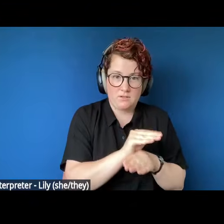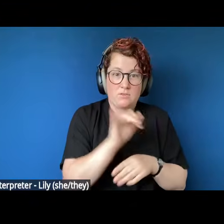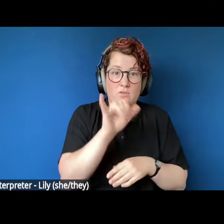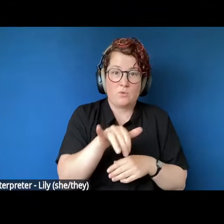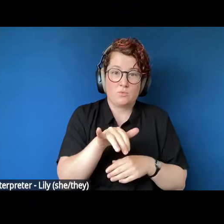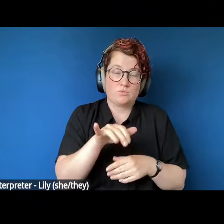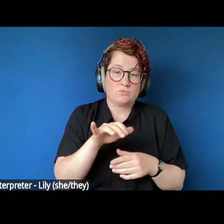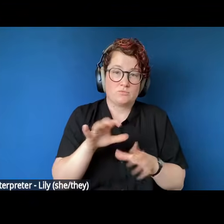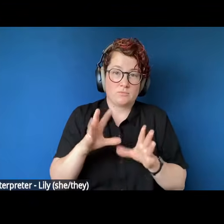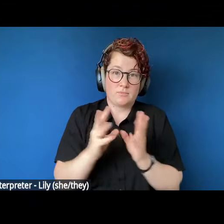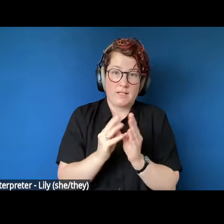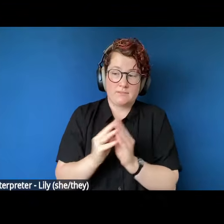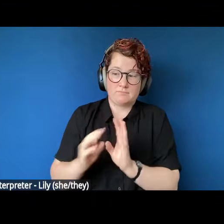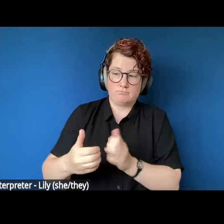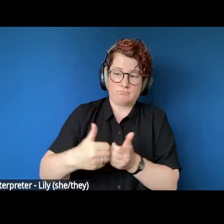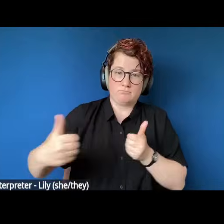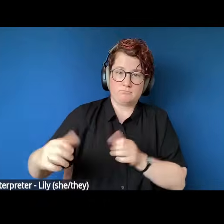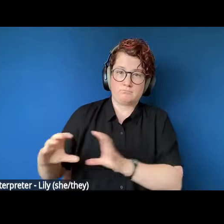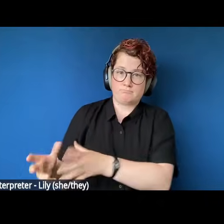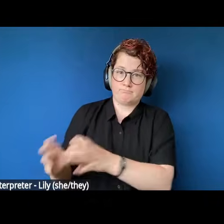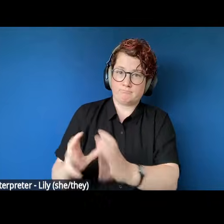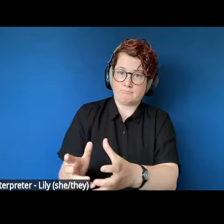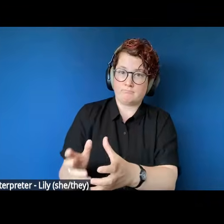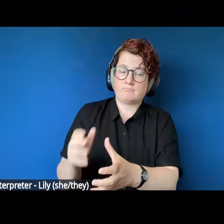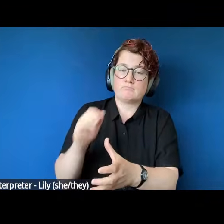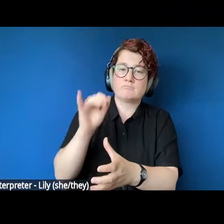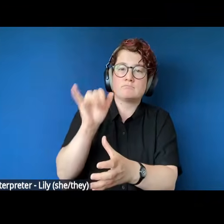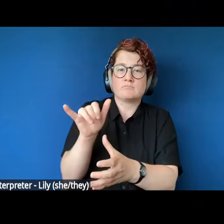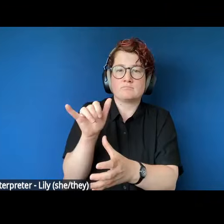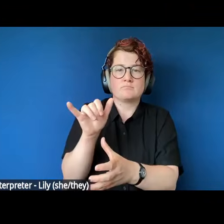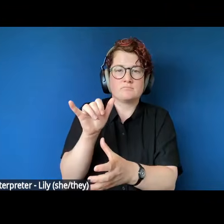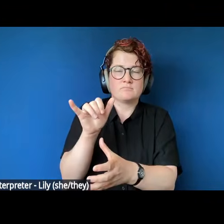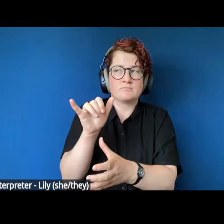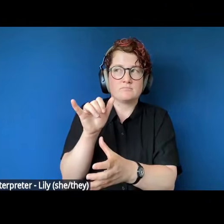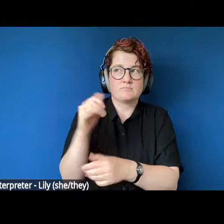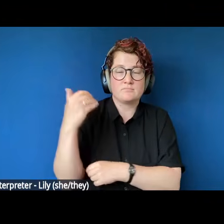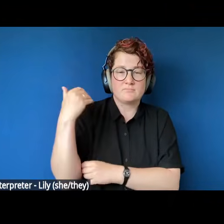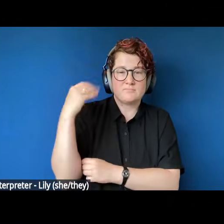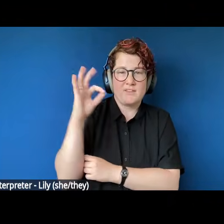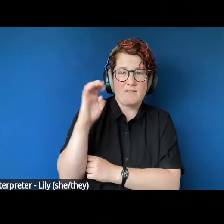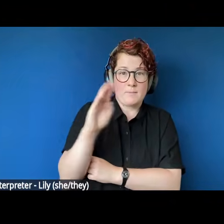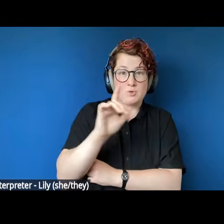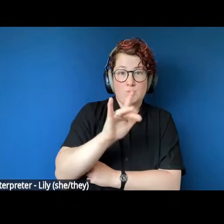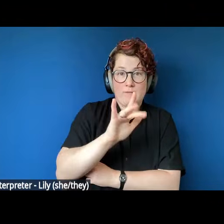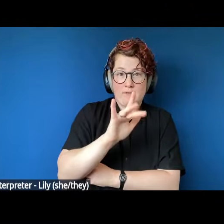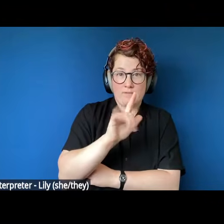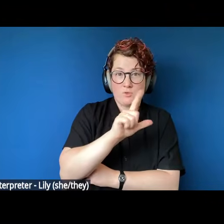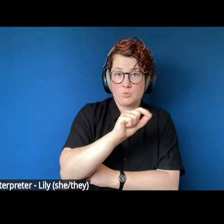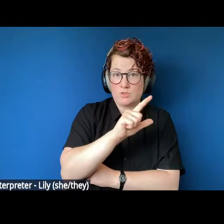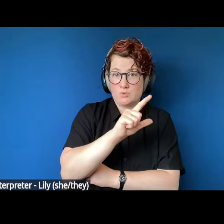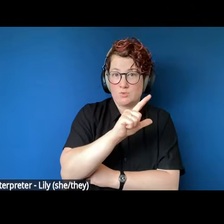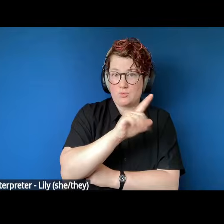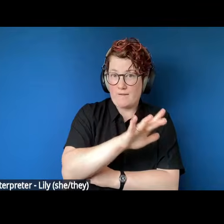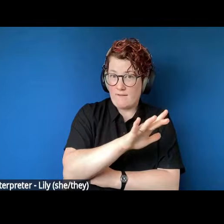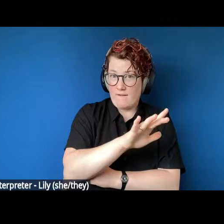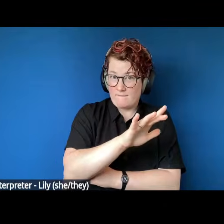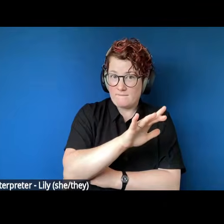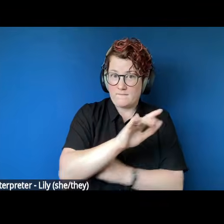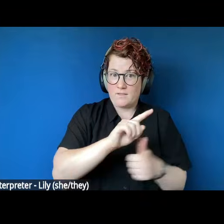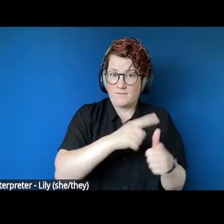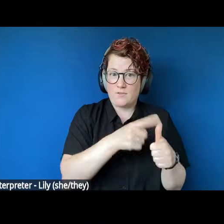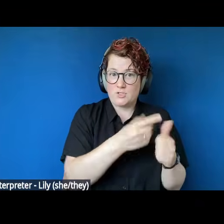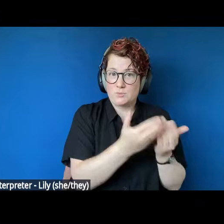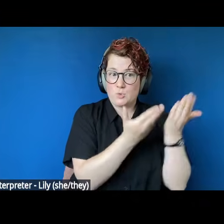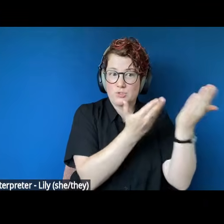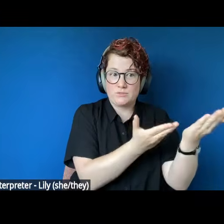to in-camera meetings in February, specifically February 25th, 2025. The first motion